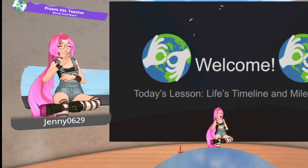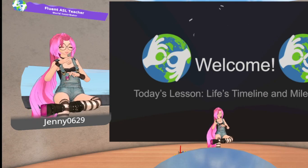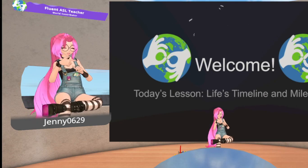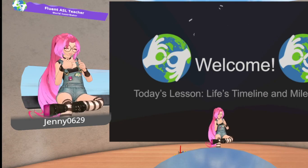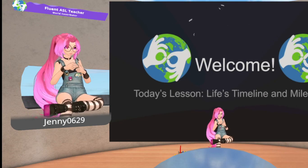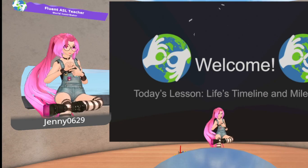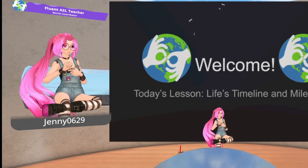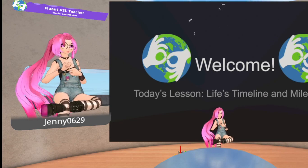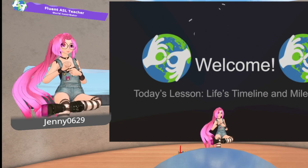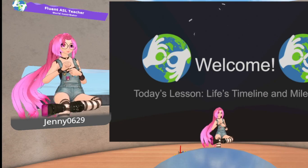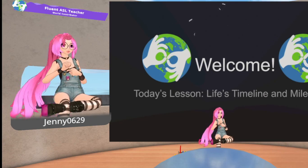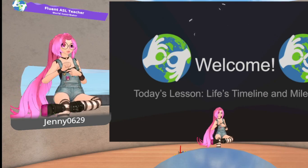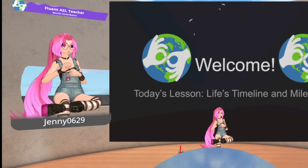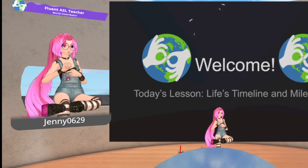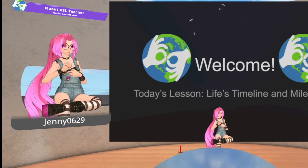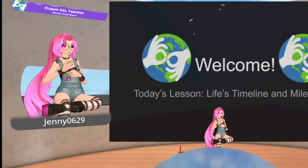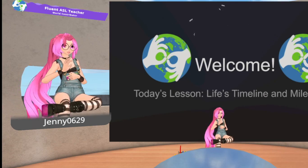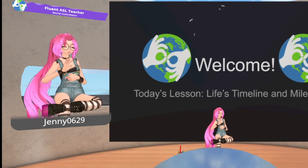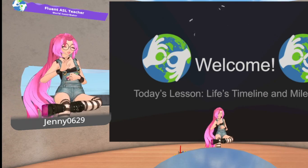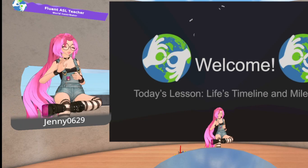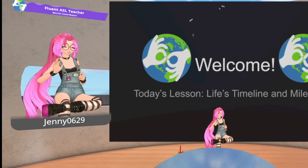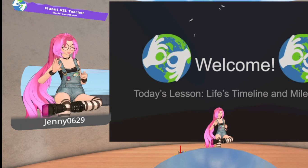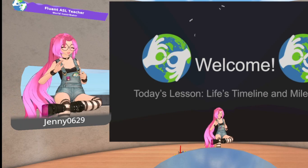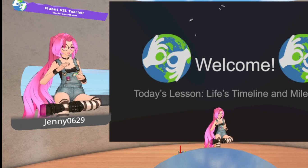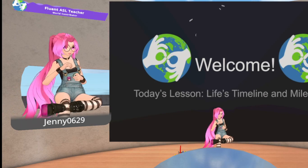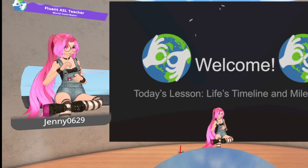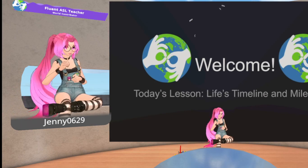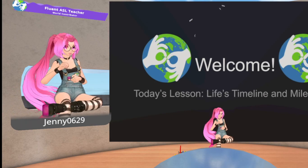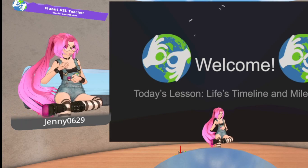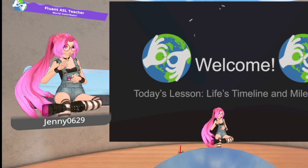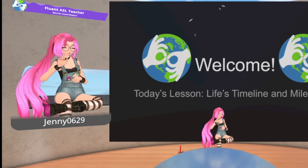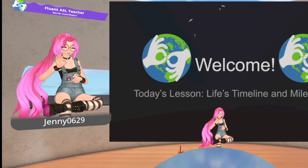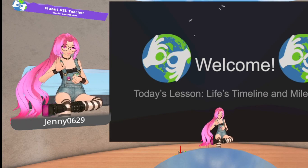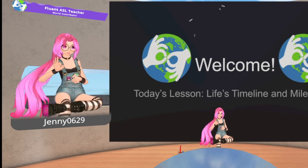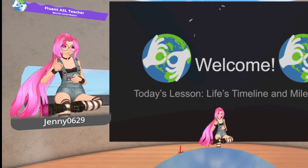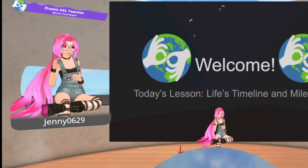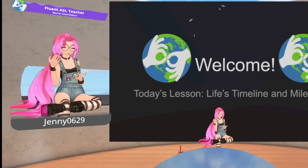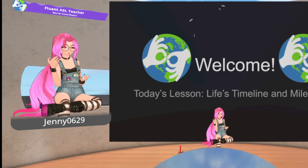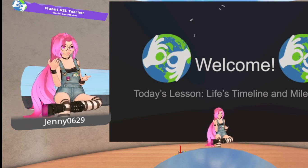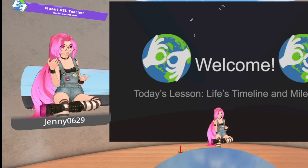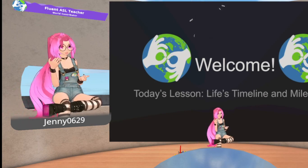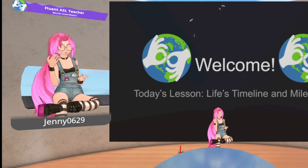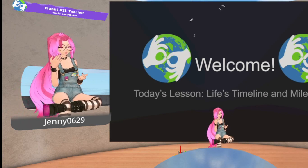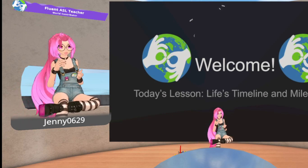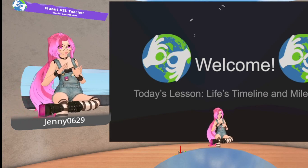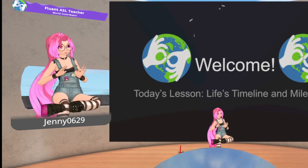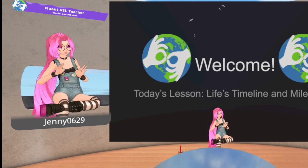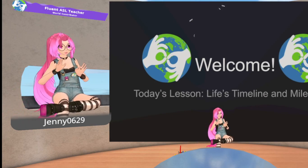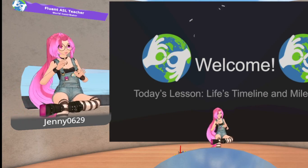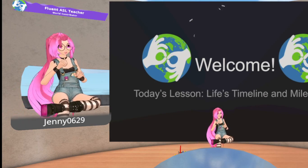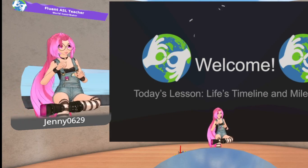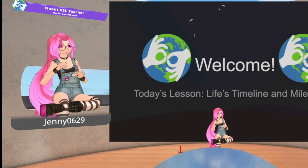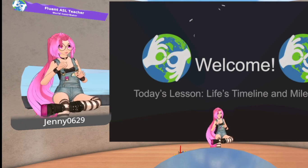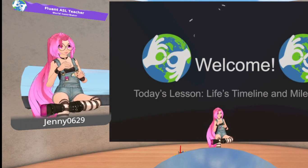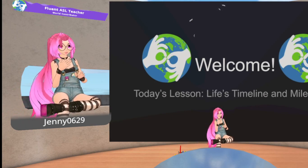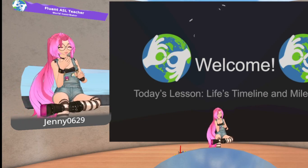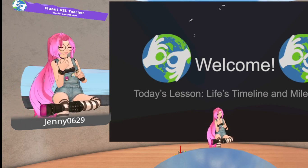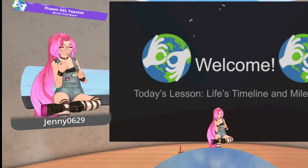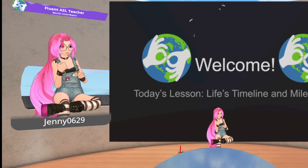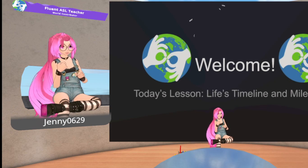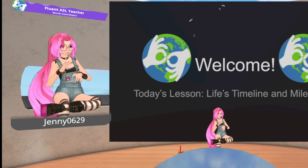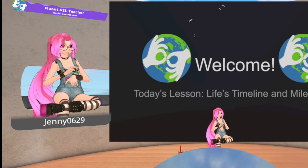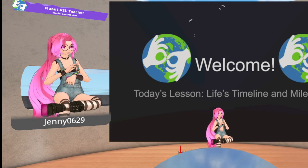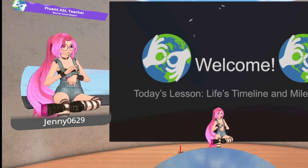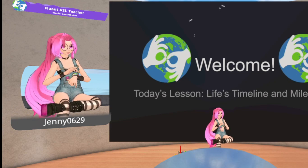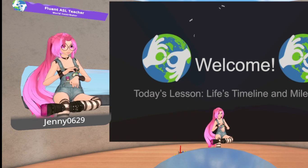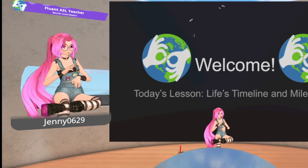in June. And I couldn't help but ask the priest, why do you have a menorah if this isn't